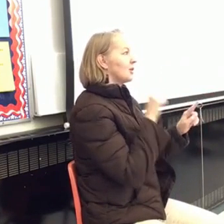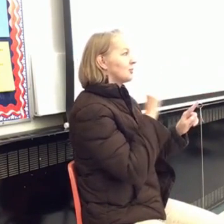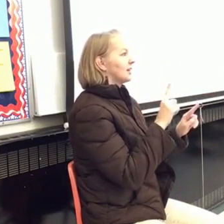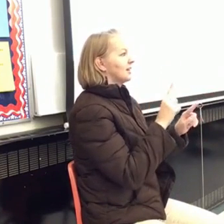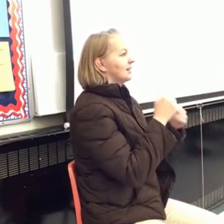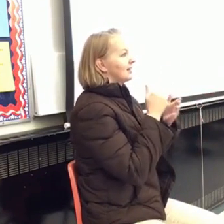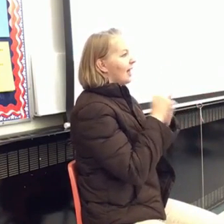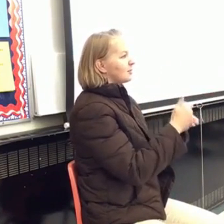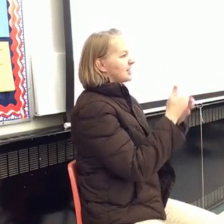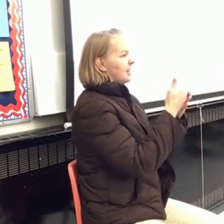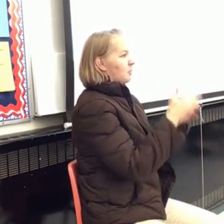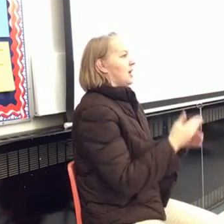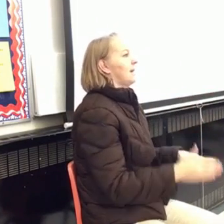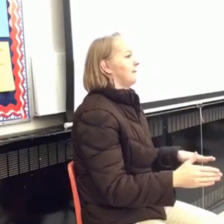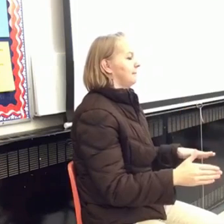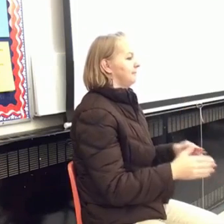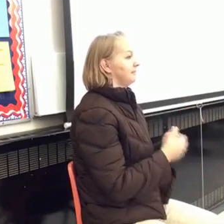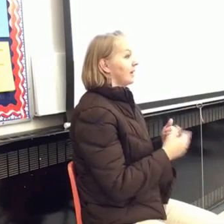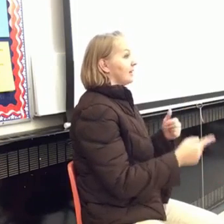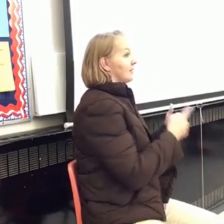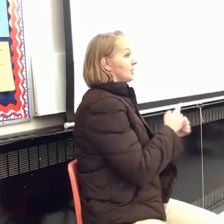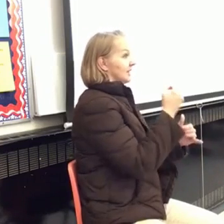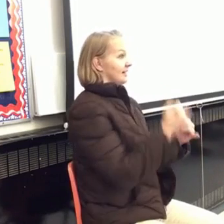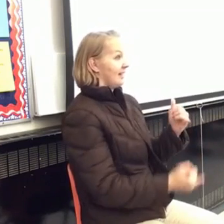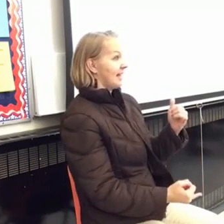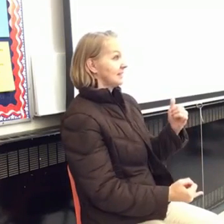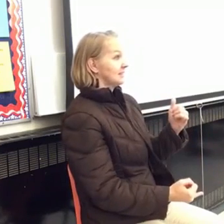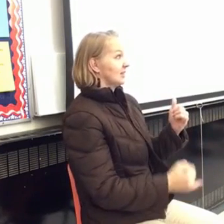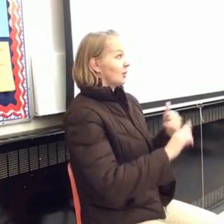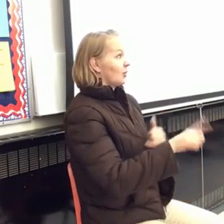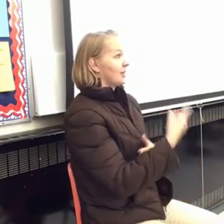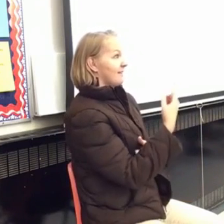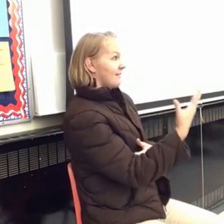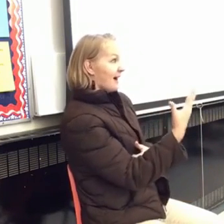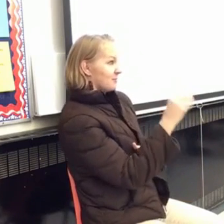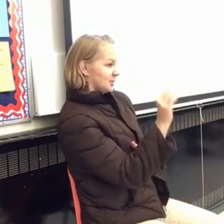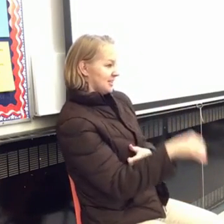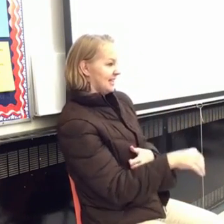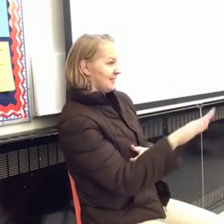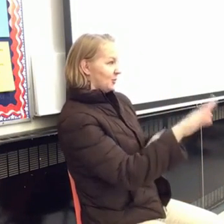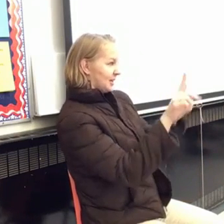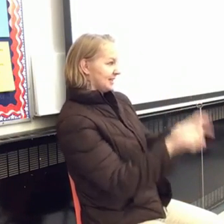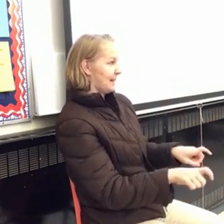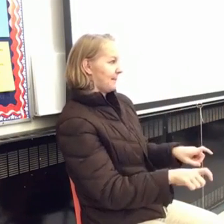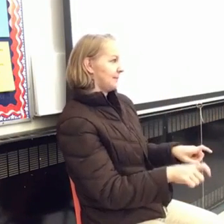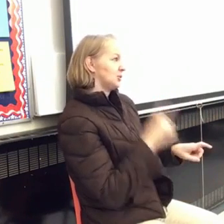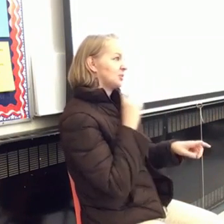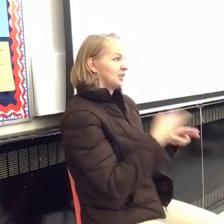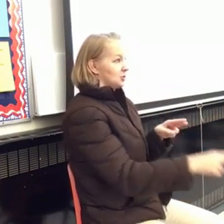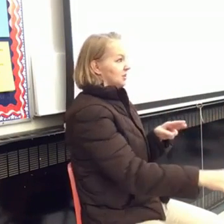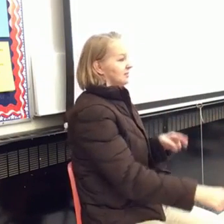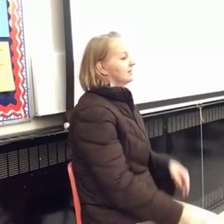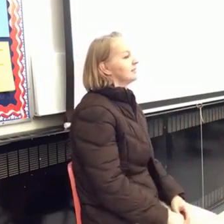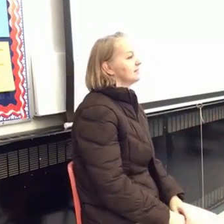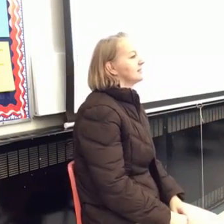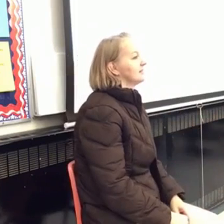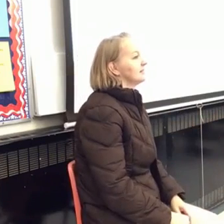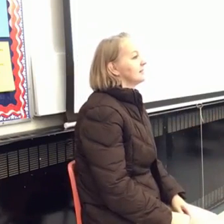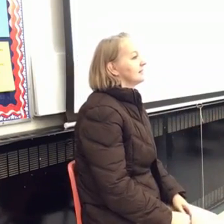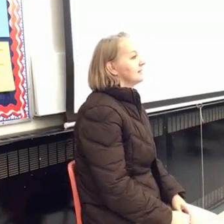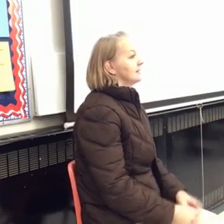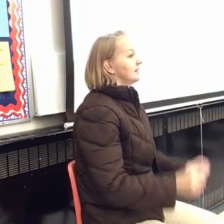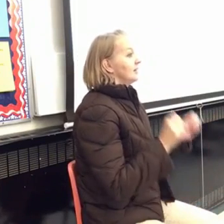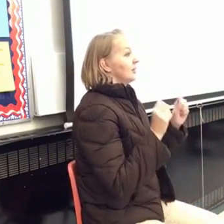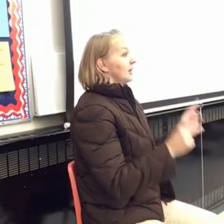them out. Also, the first one and the last one are only 5% of the exam. It's very short. Okay? All